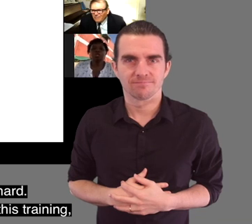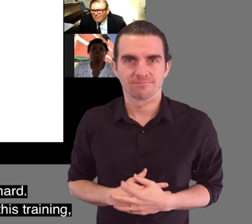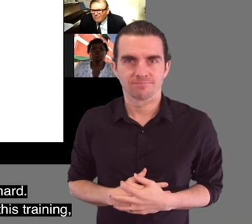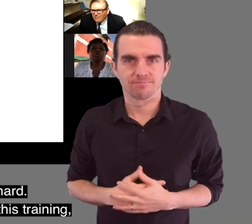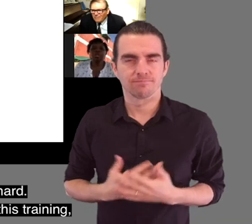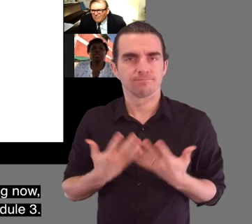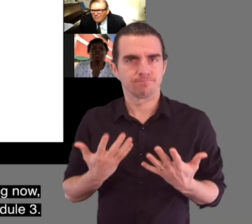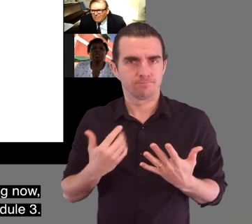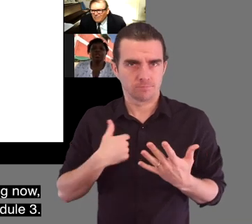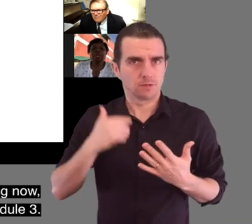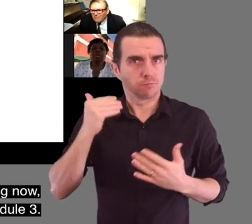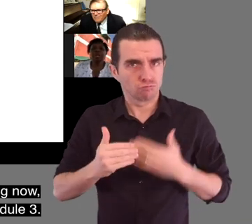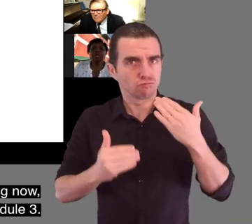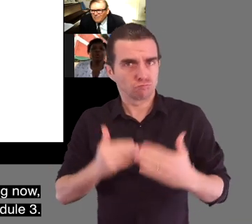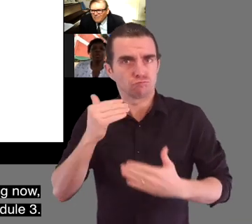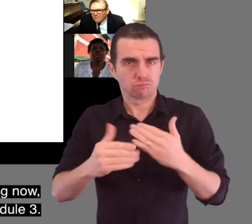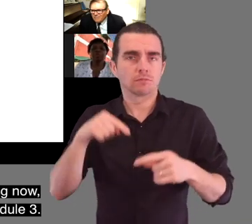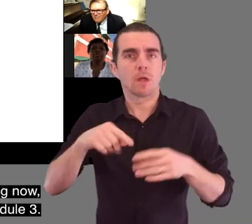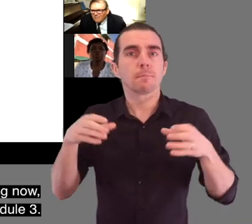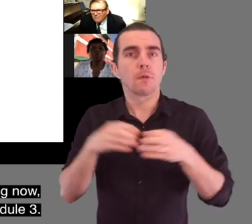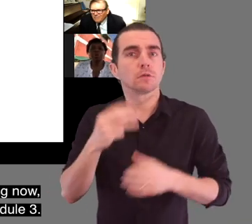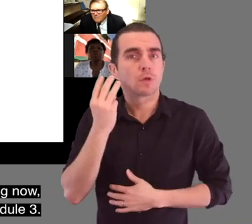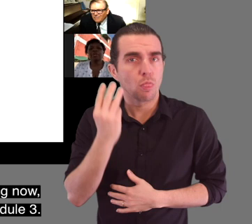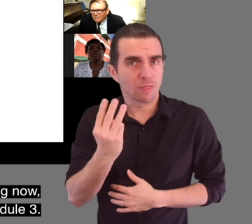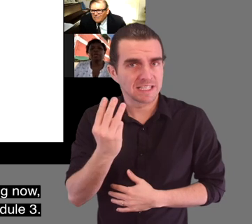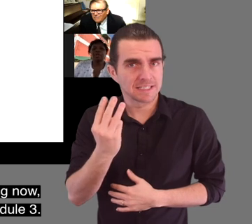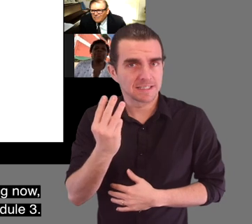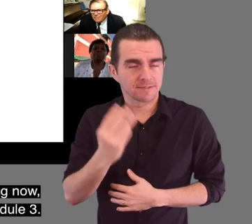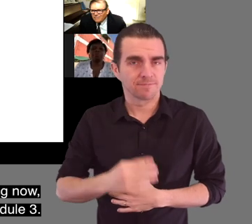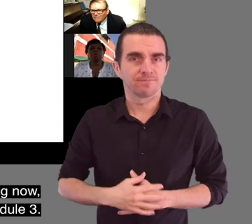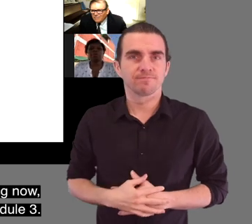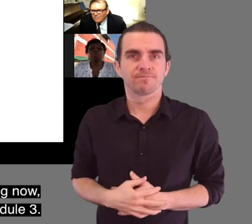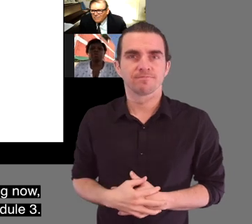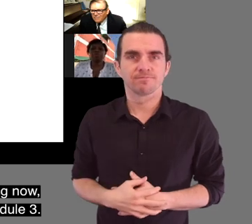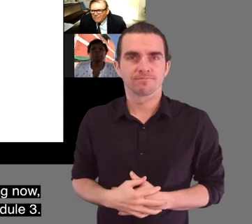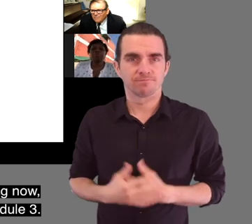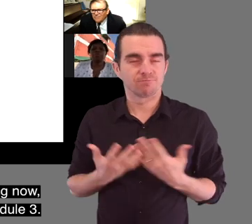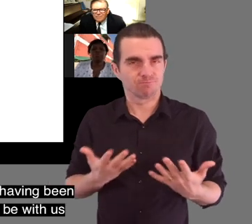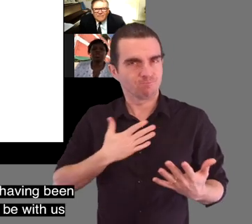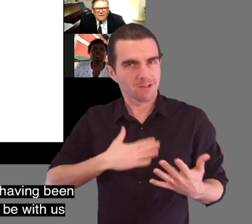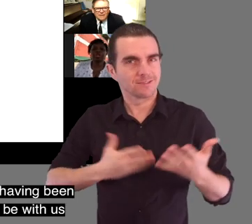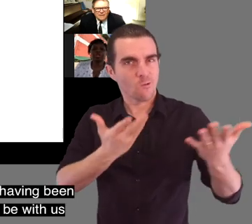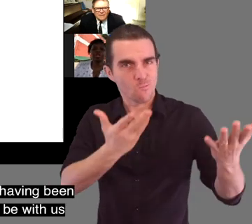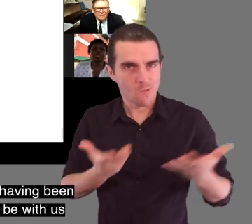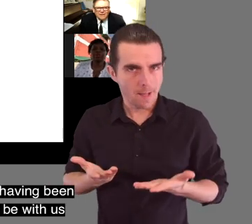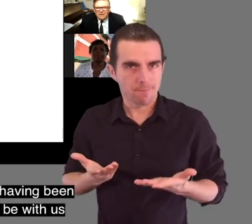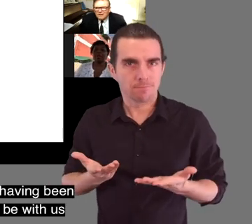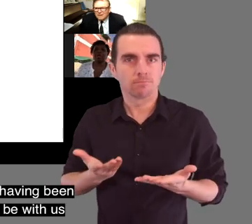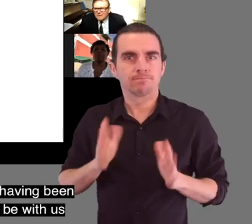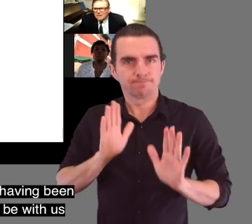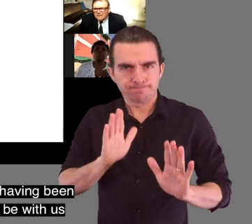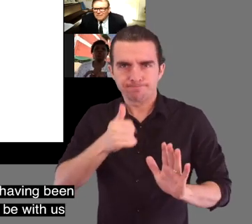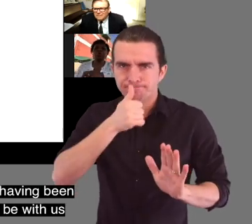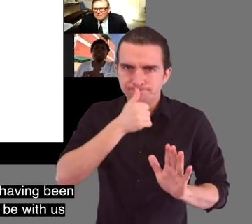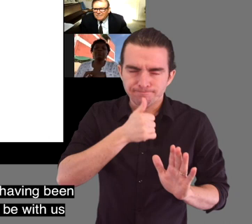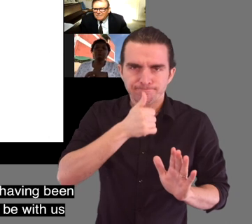this training. We are keeping strong. Now we are up doing module 3.